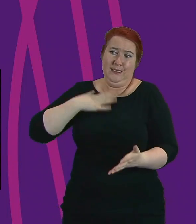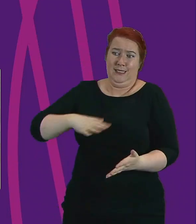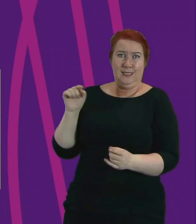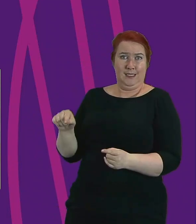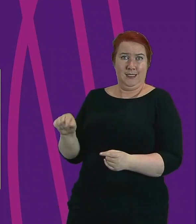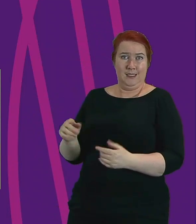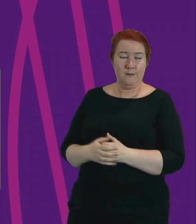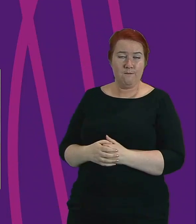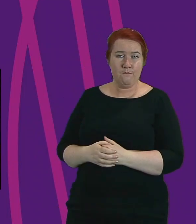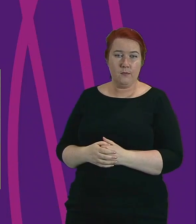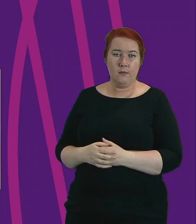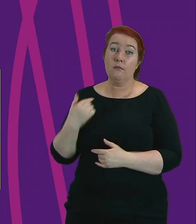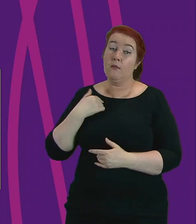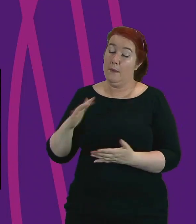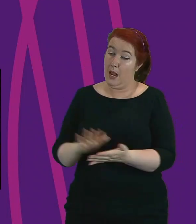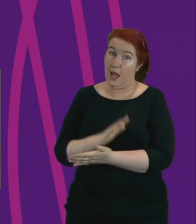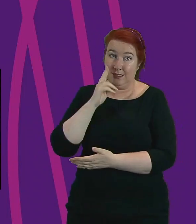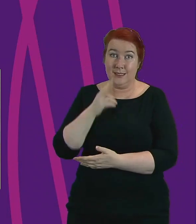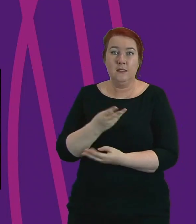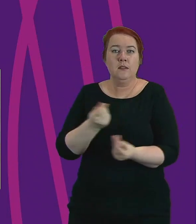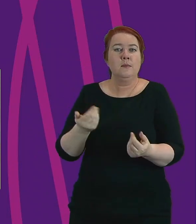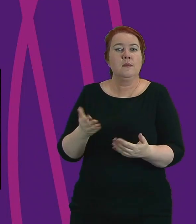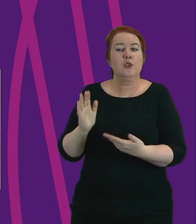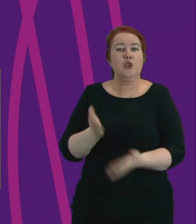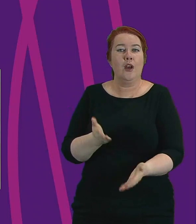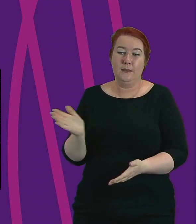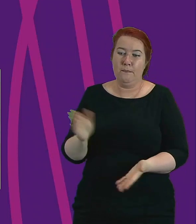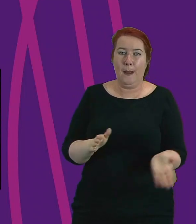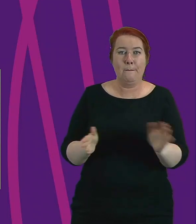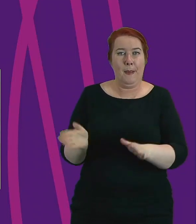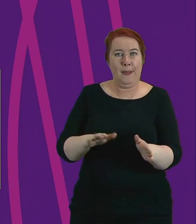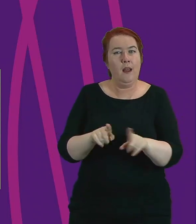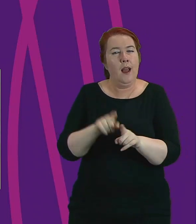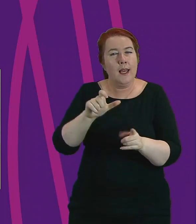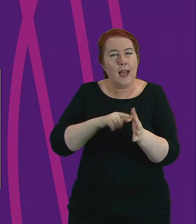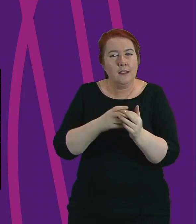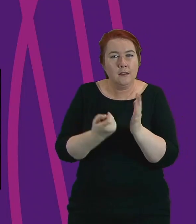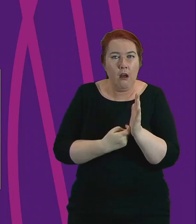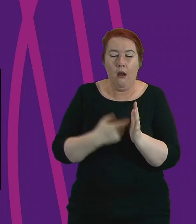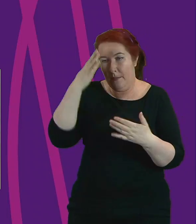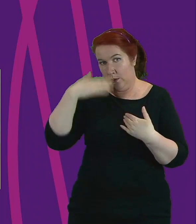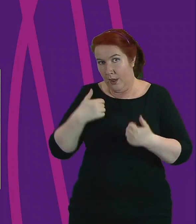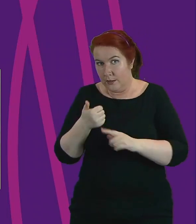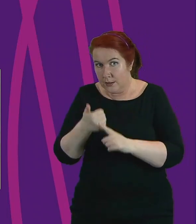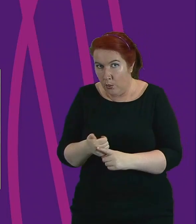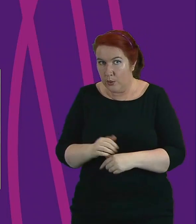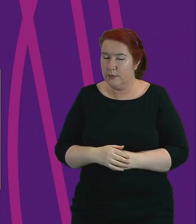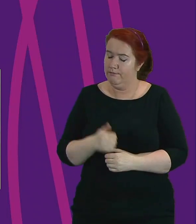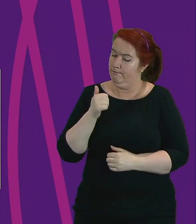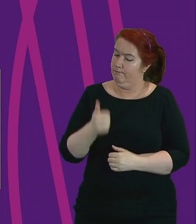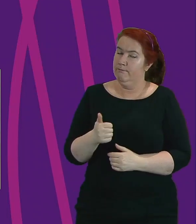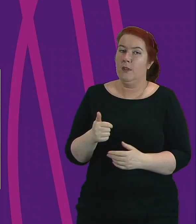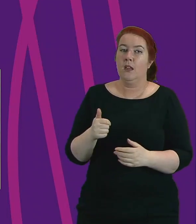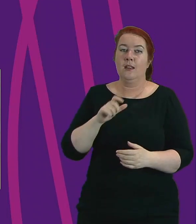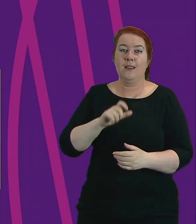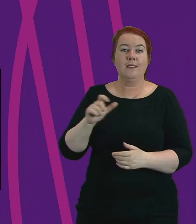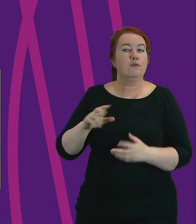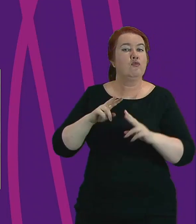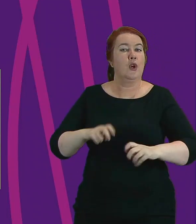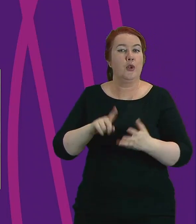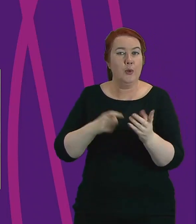resumption of suspended services, such as cancer services and some mental health support. Cancer Research UK, the British Heart